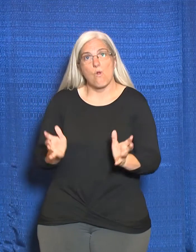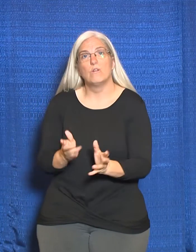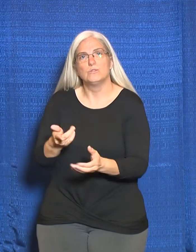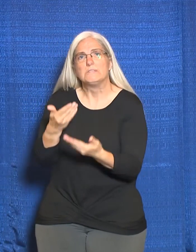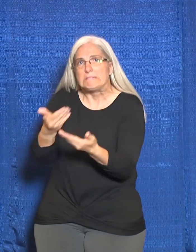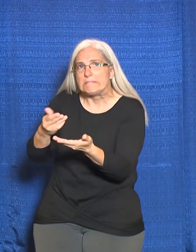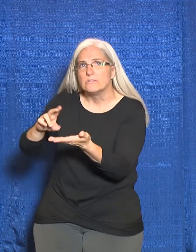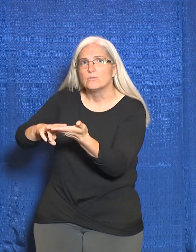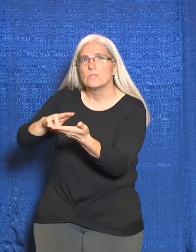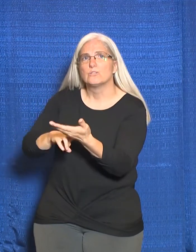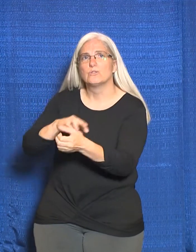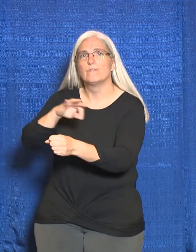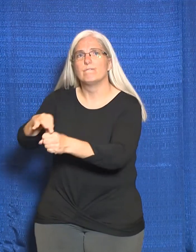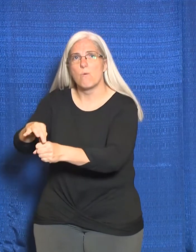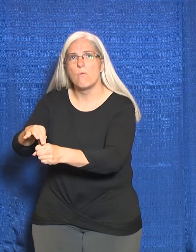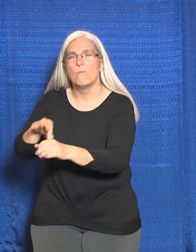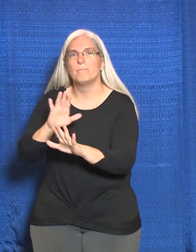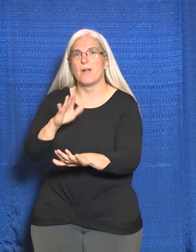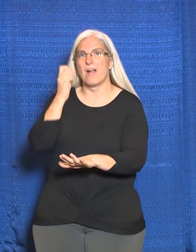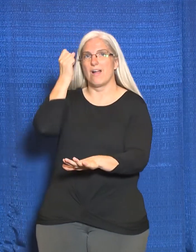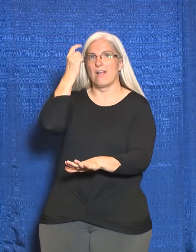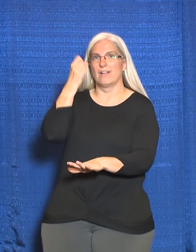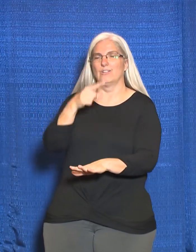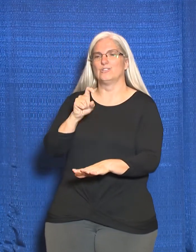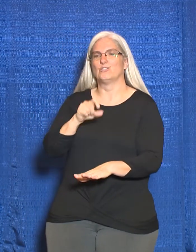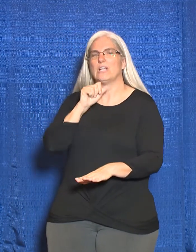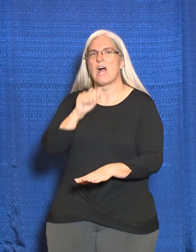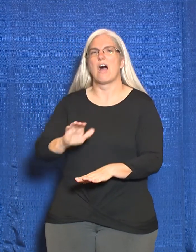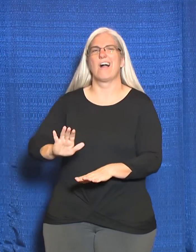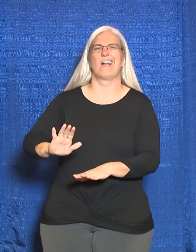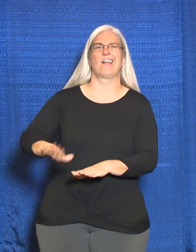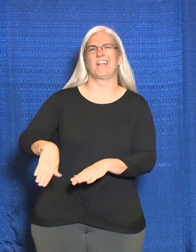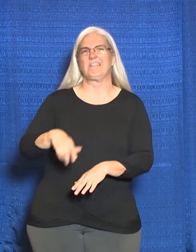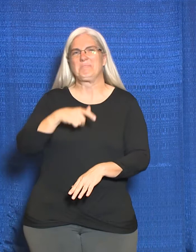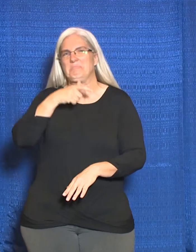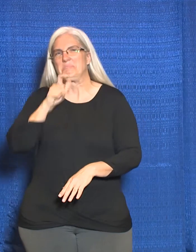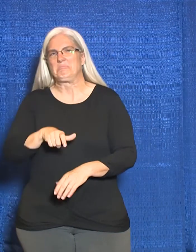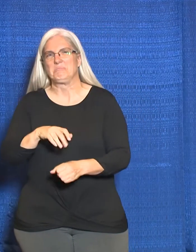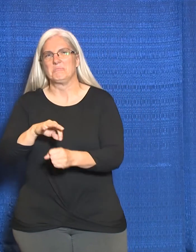to register to vote, but you must not discourage them from registering.